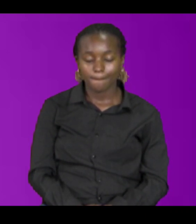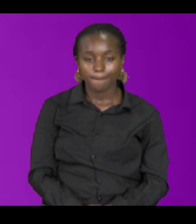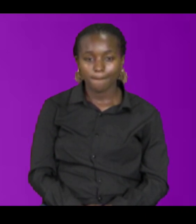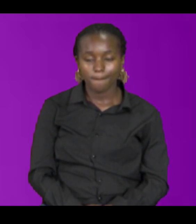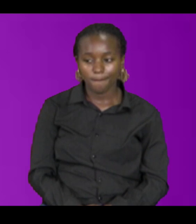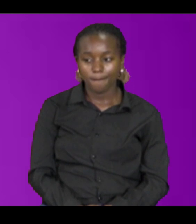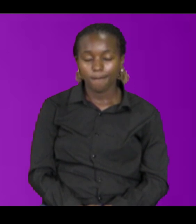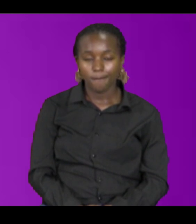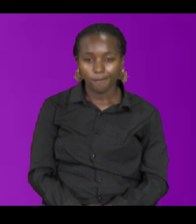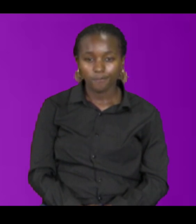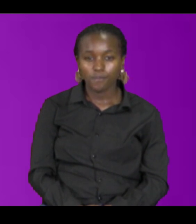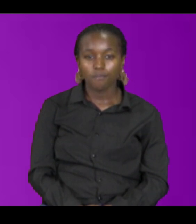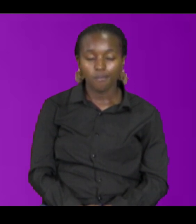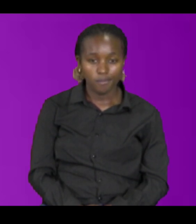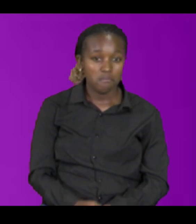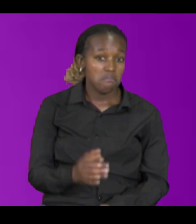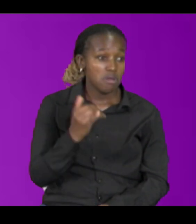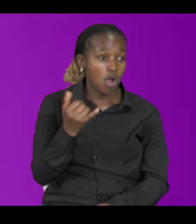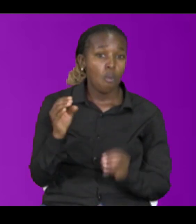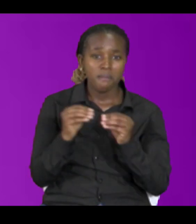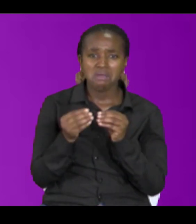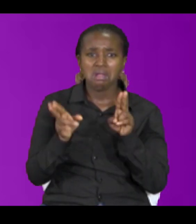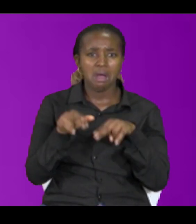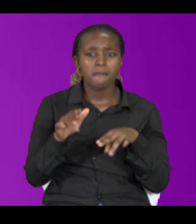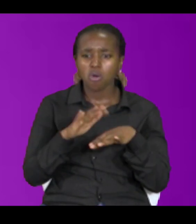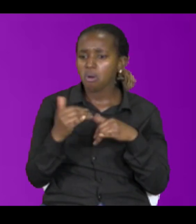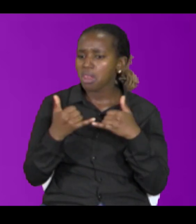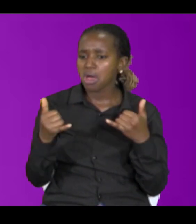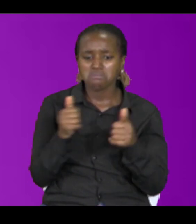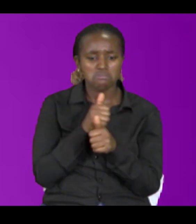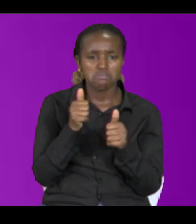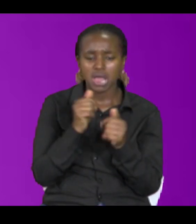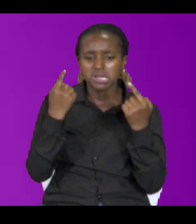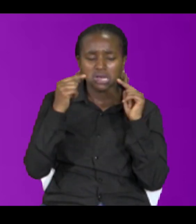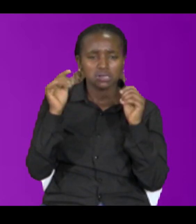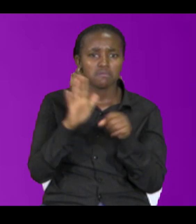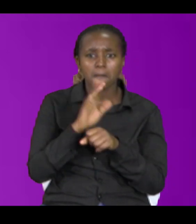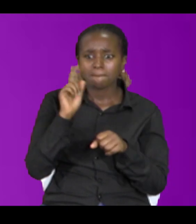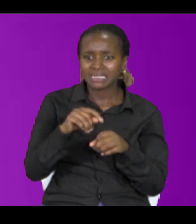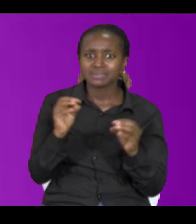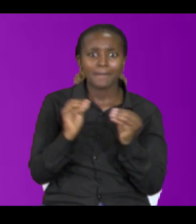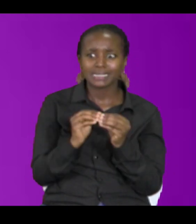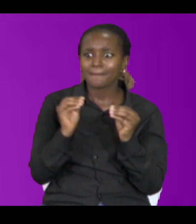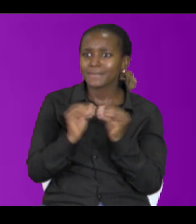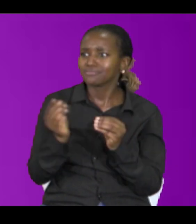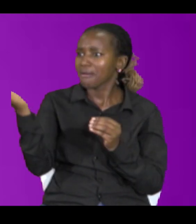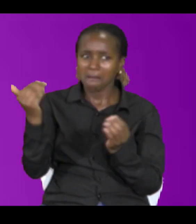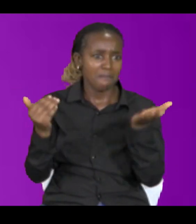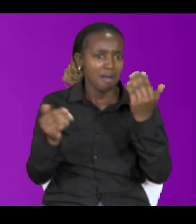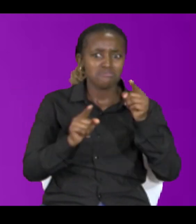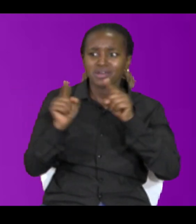don't need to meet every time physically, because you can find that people